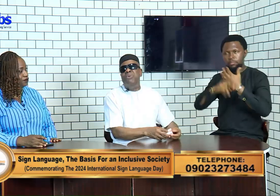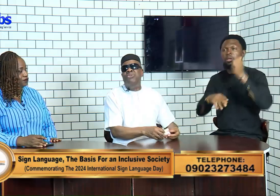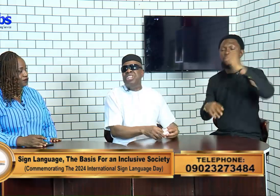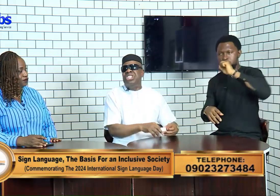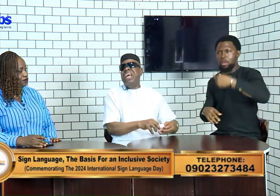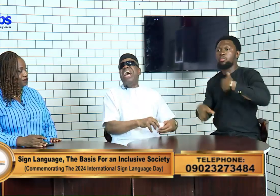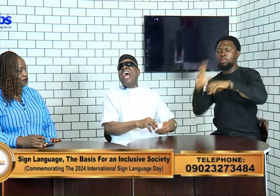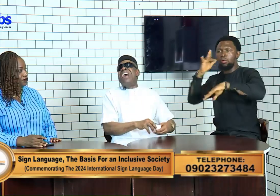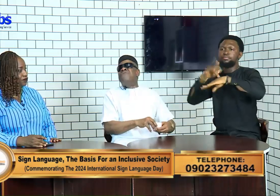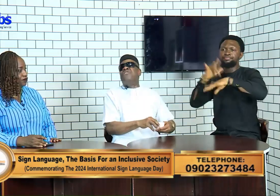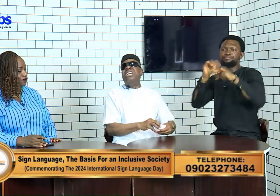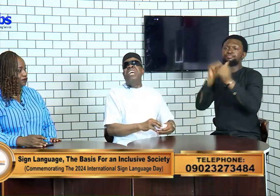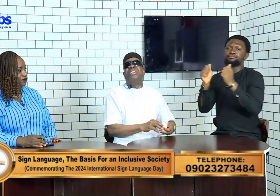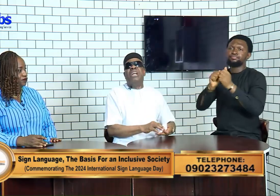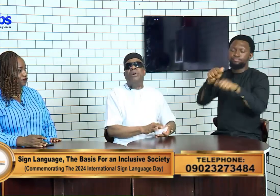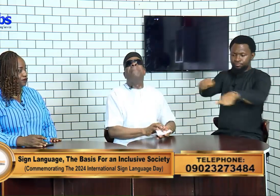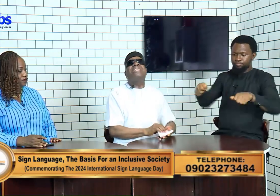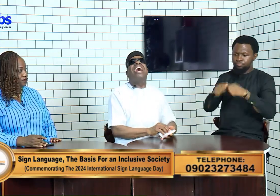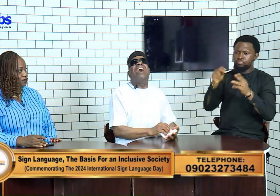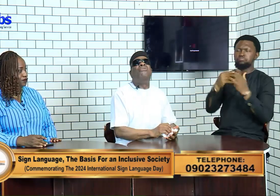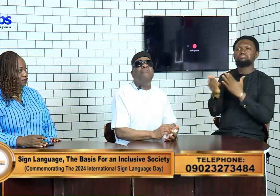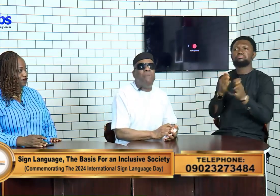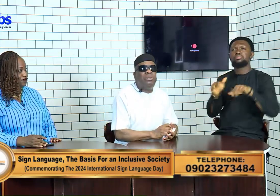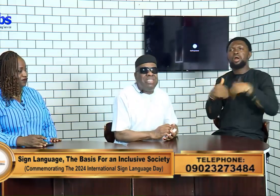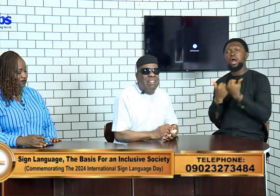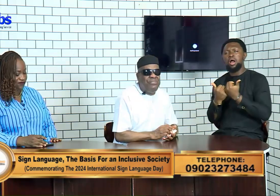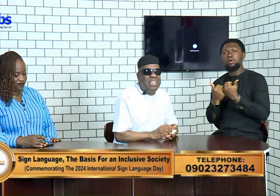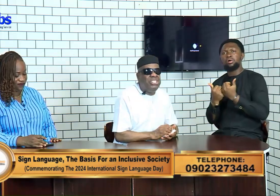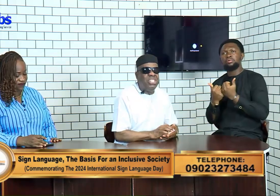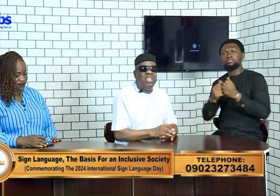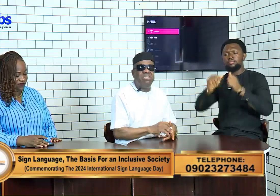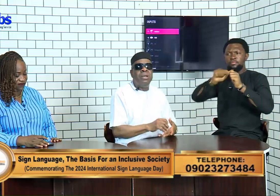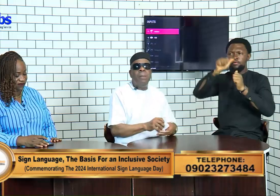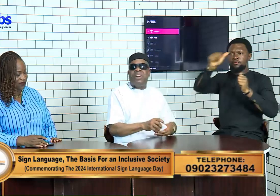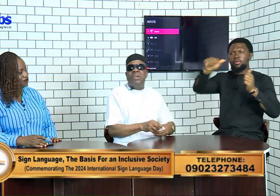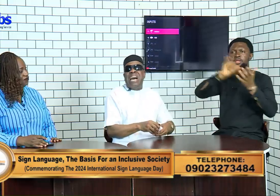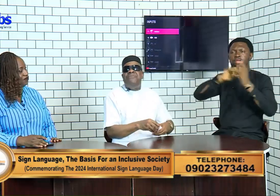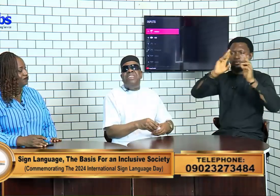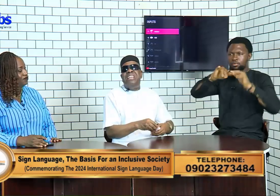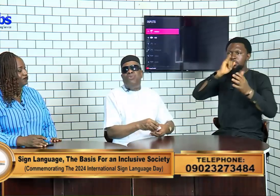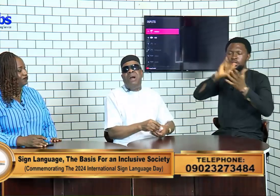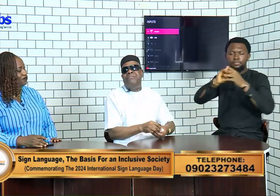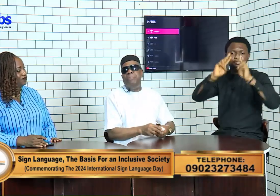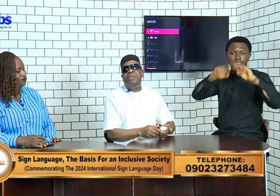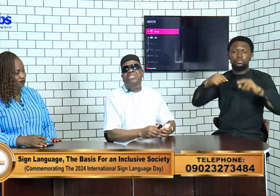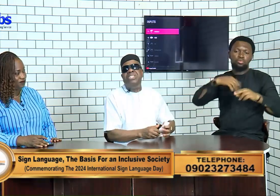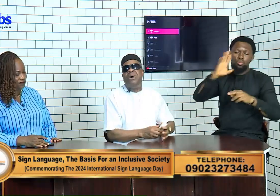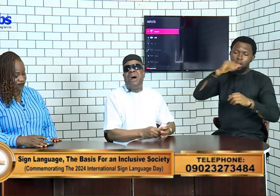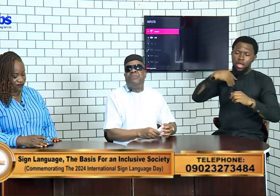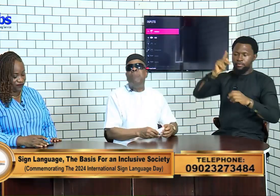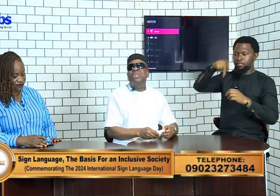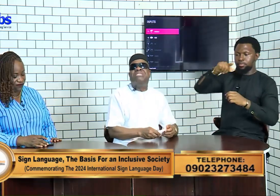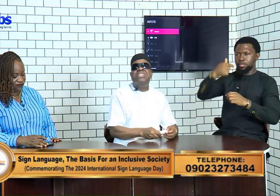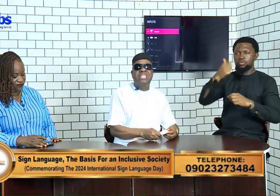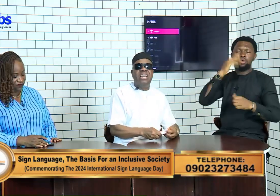we will reach every area, no matter how remote that village is, because that village will have a PG, they will